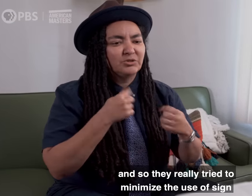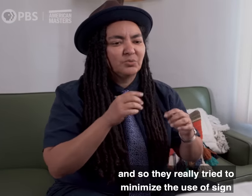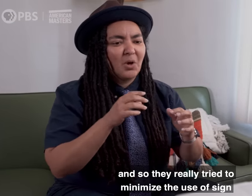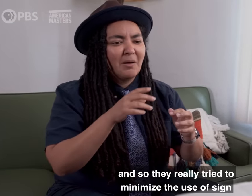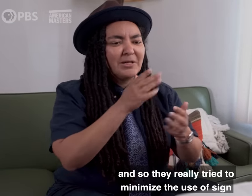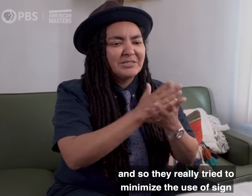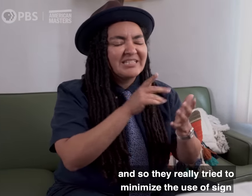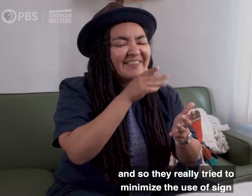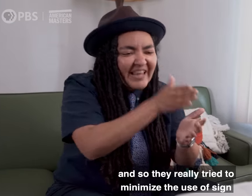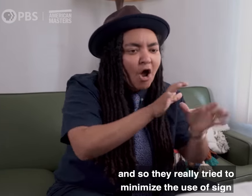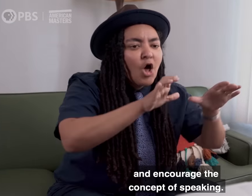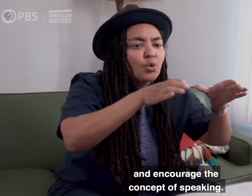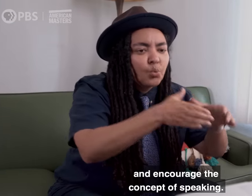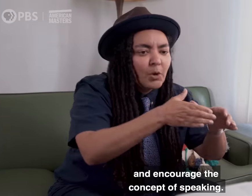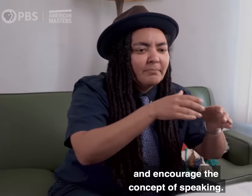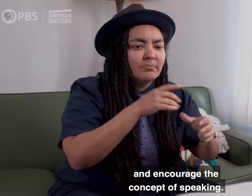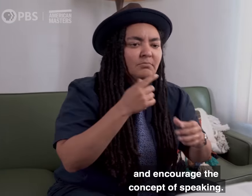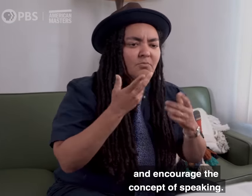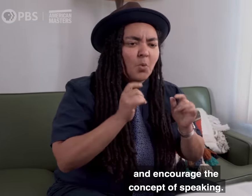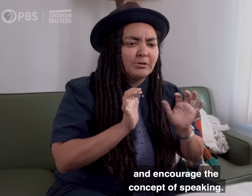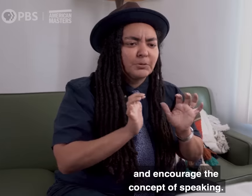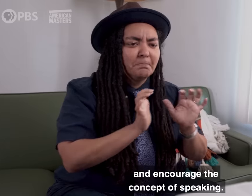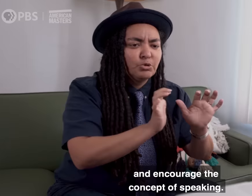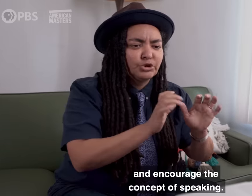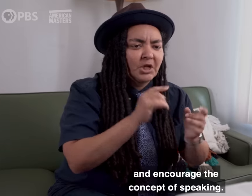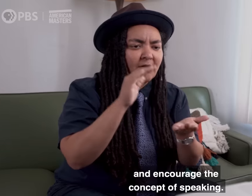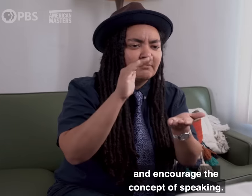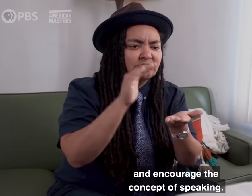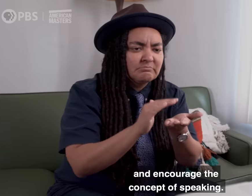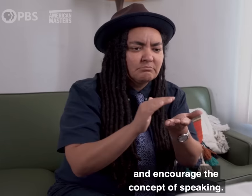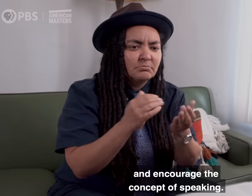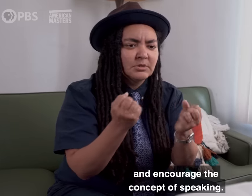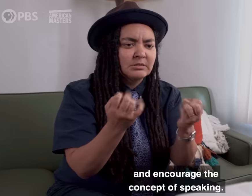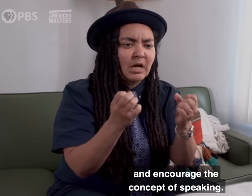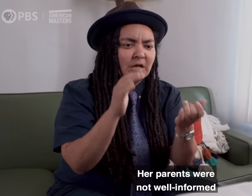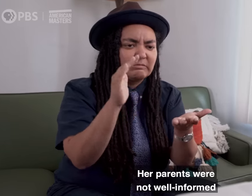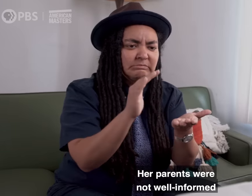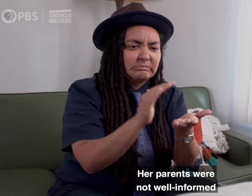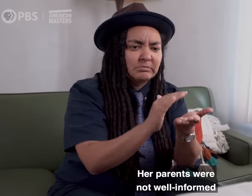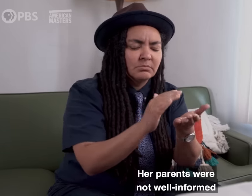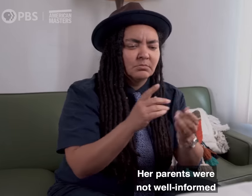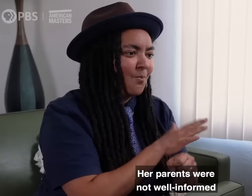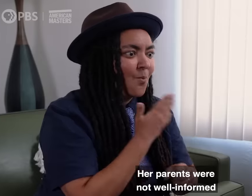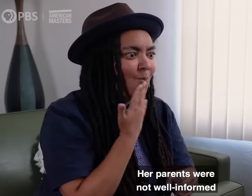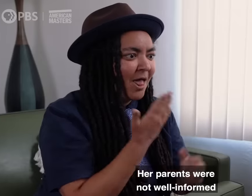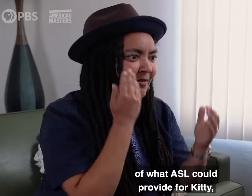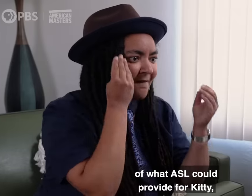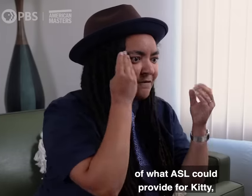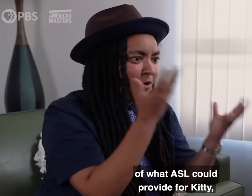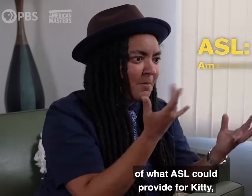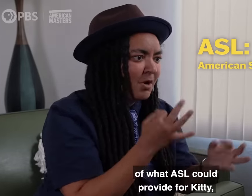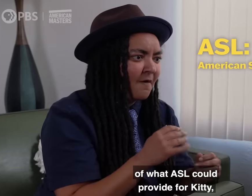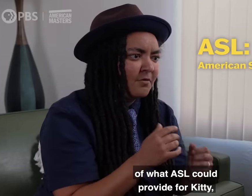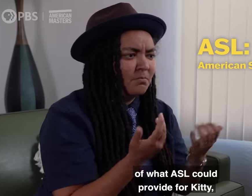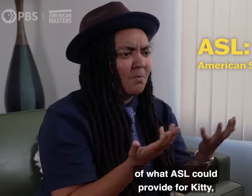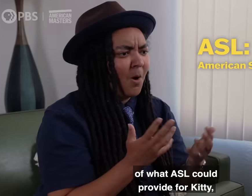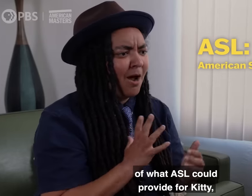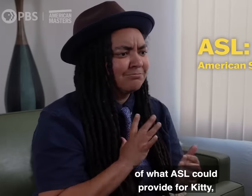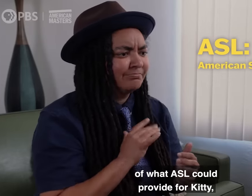the use of sign and encourage the concept of speaking. Her parents were not well informed of what ASL could provide